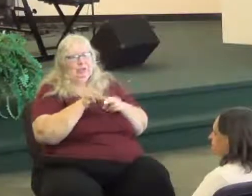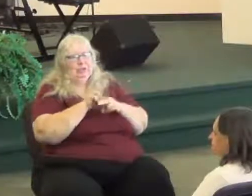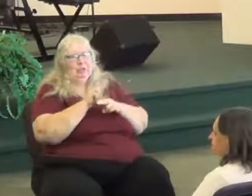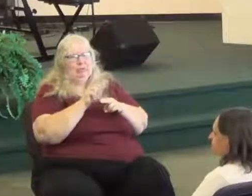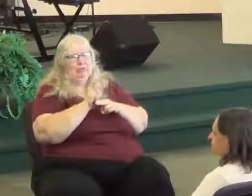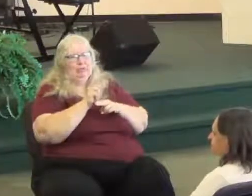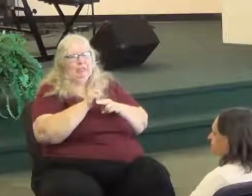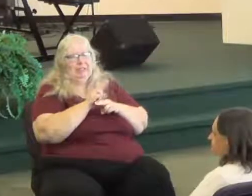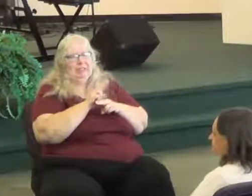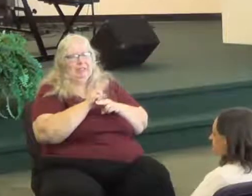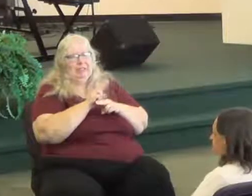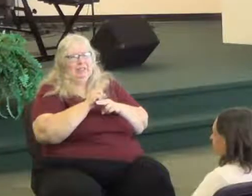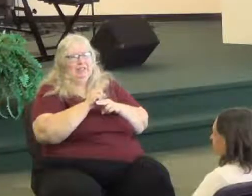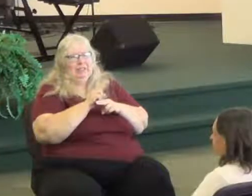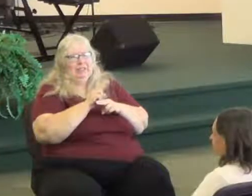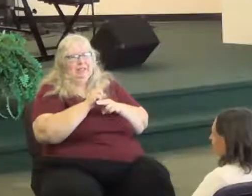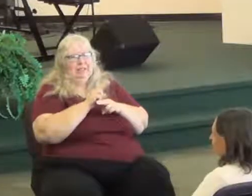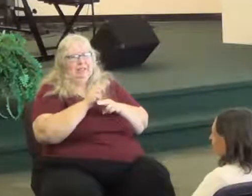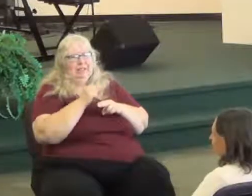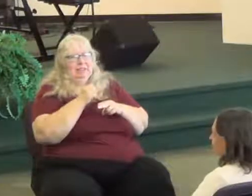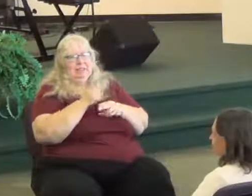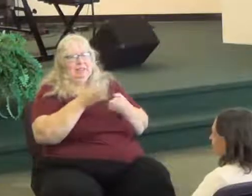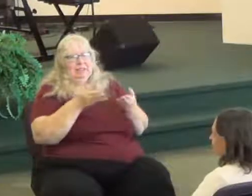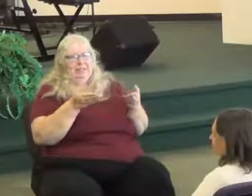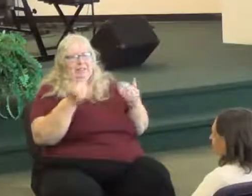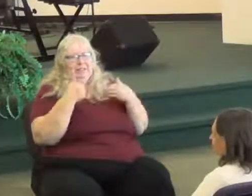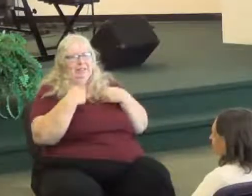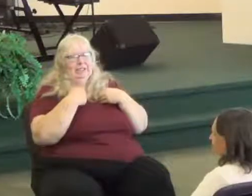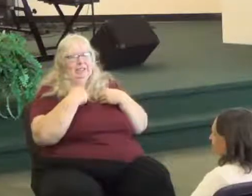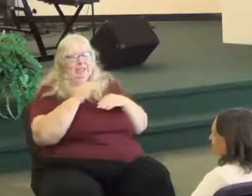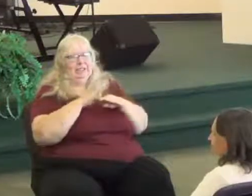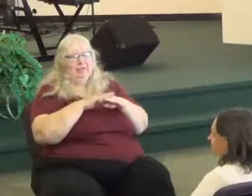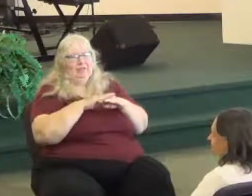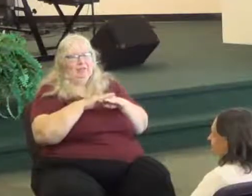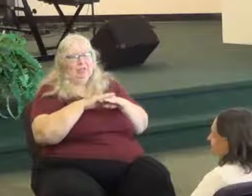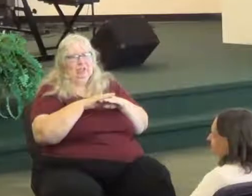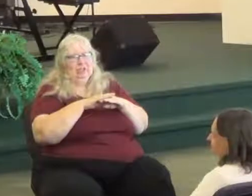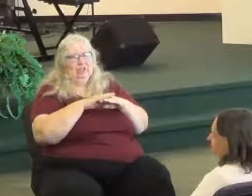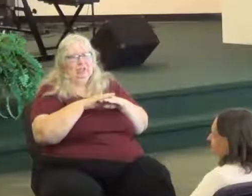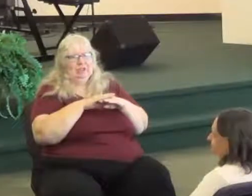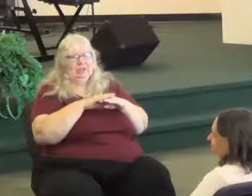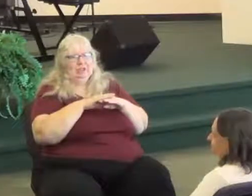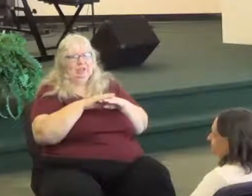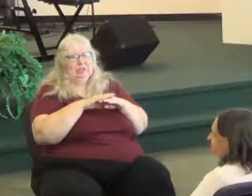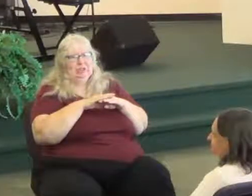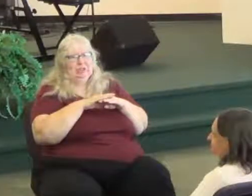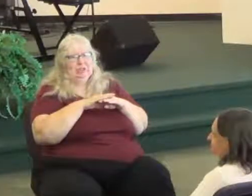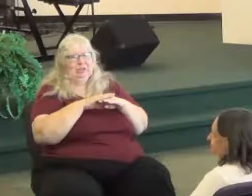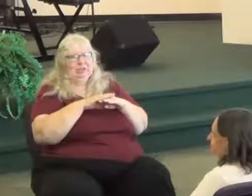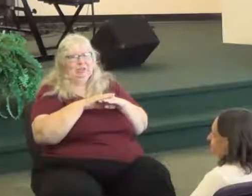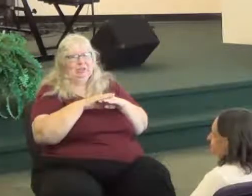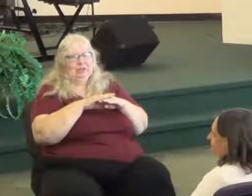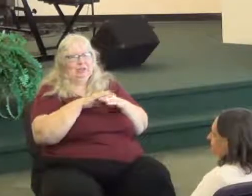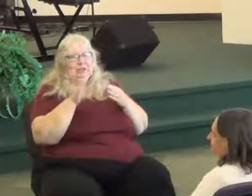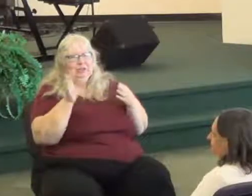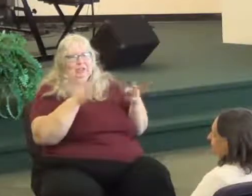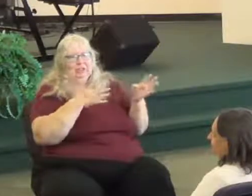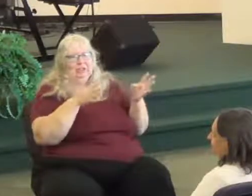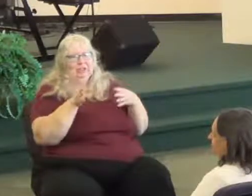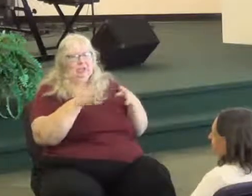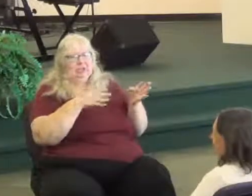well, what you got on is good enough. He's going to get baptized. And I said, the air will dry you off.